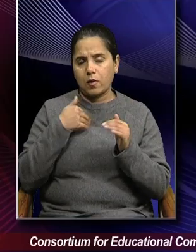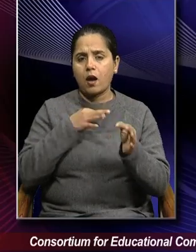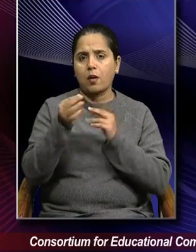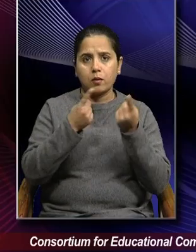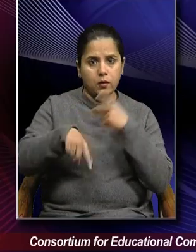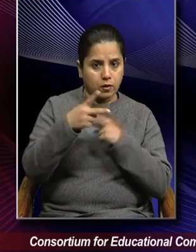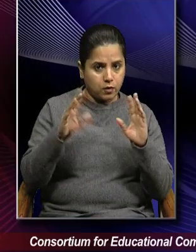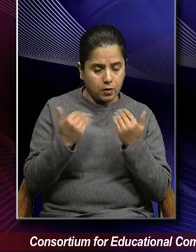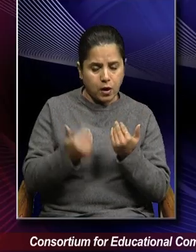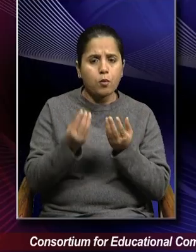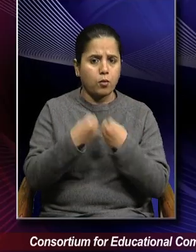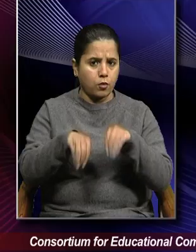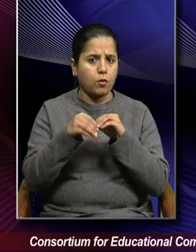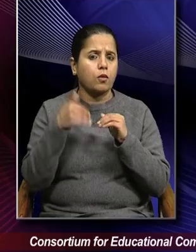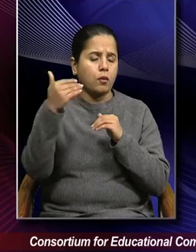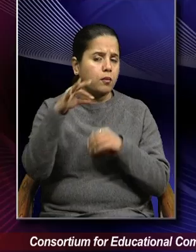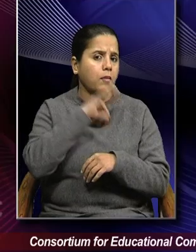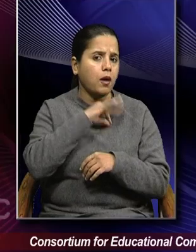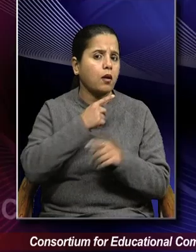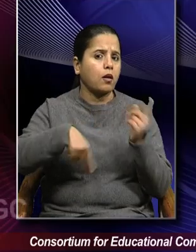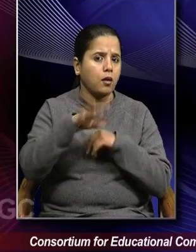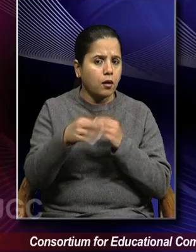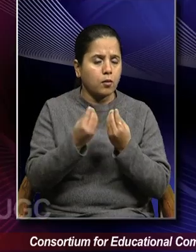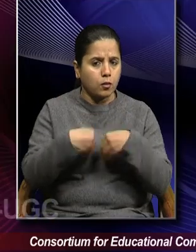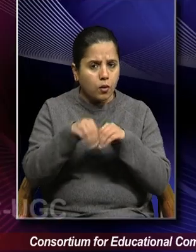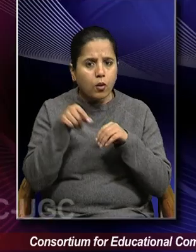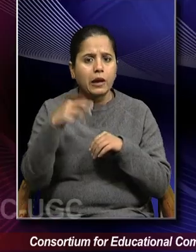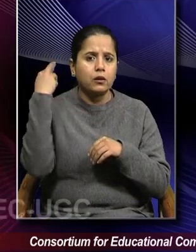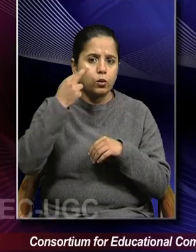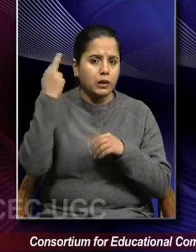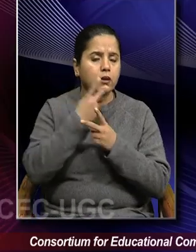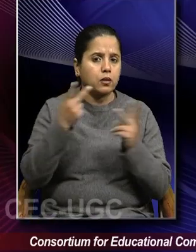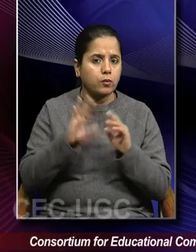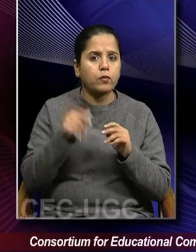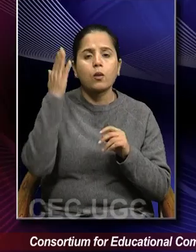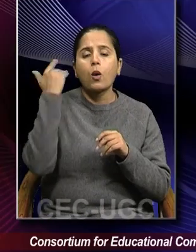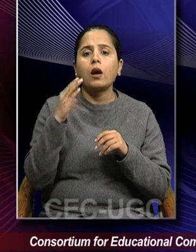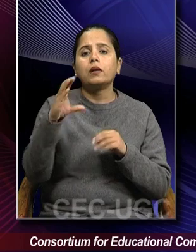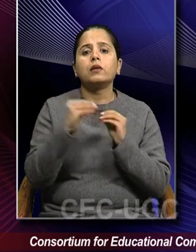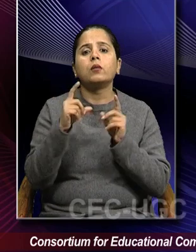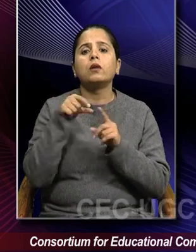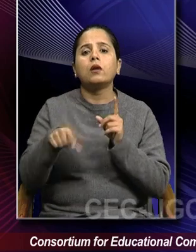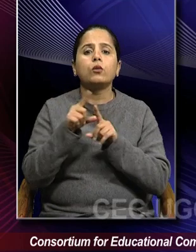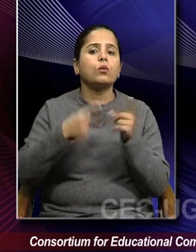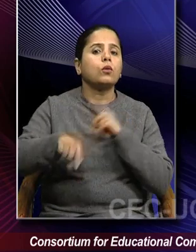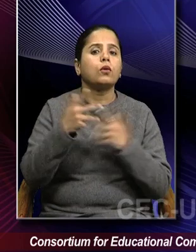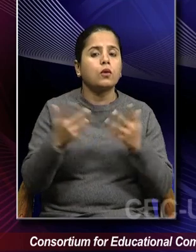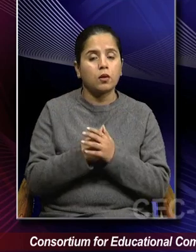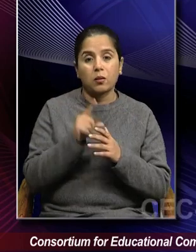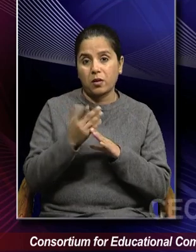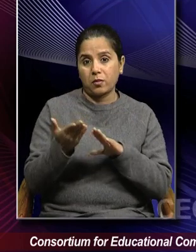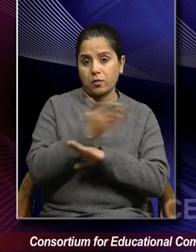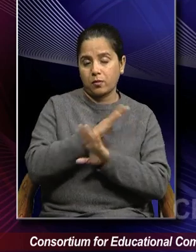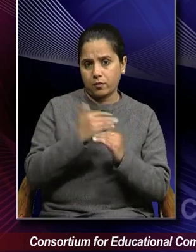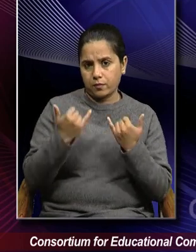to you more benefits of it, or more reasons why CBDC has been implemented. But before that,